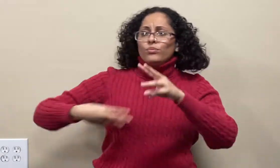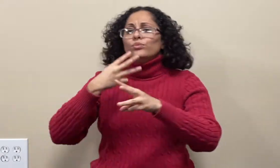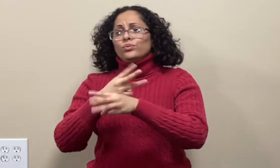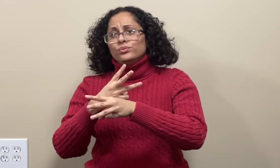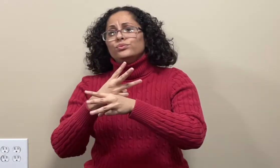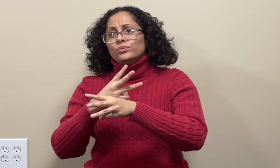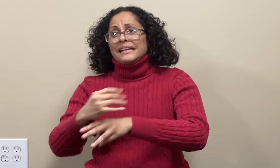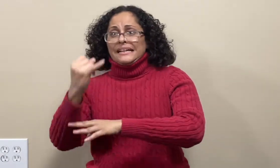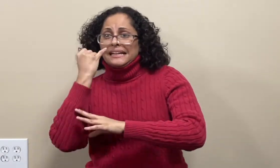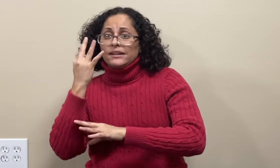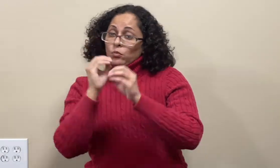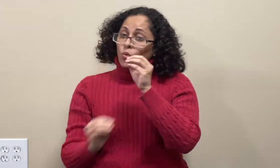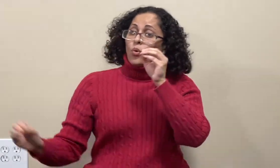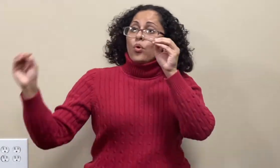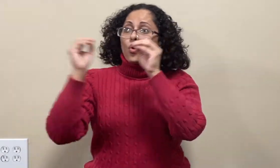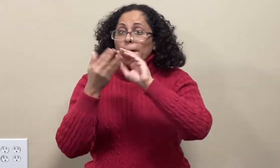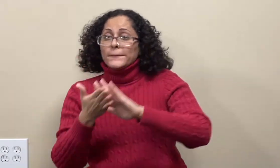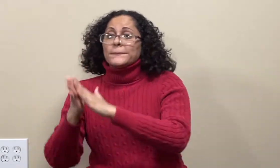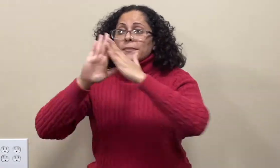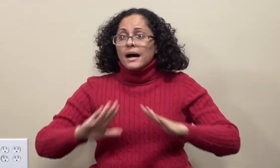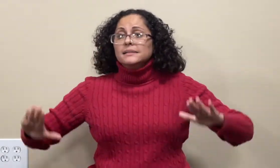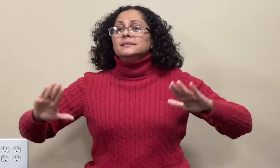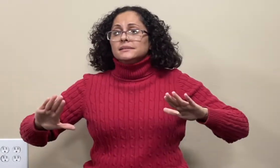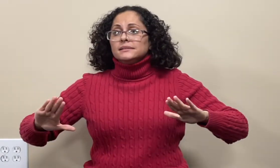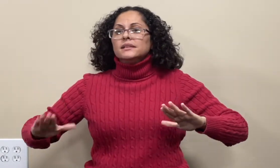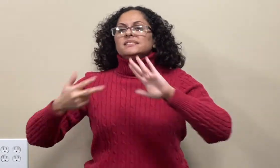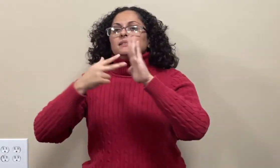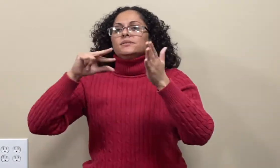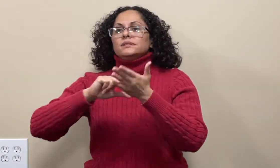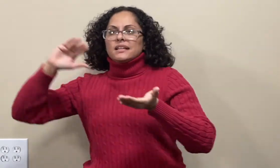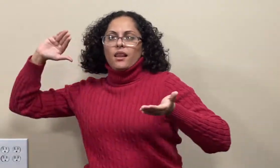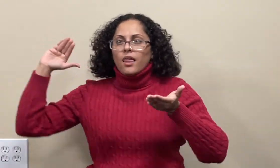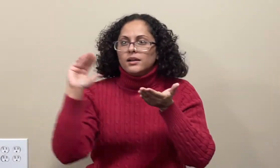be forced to flee their homes due to violence and unrest.